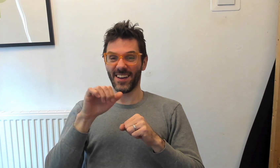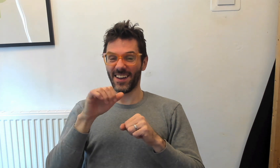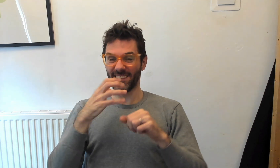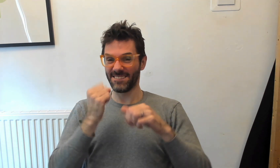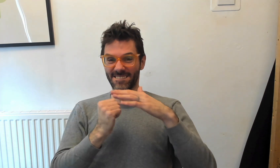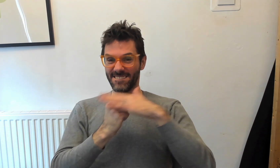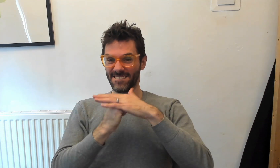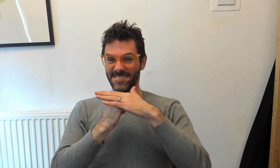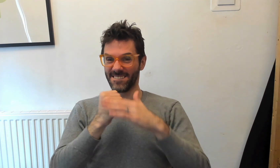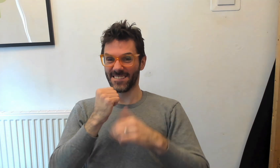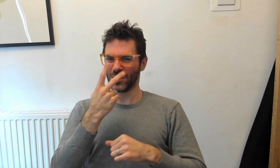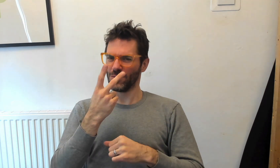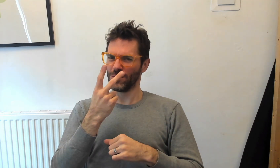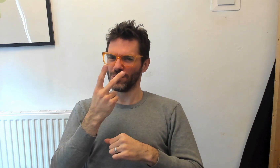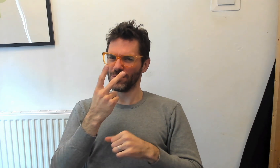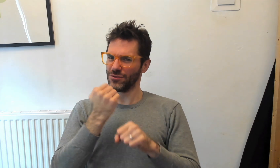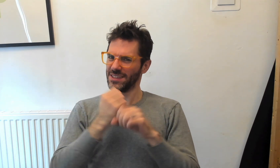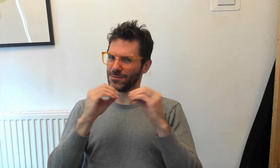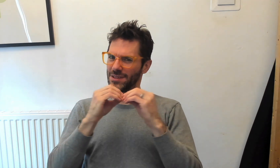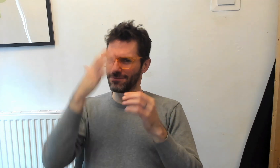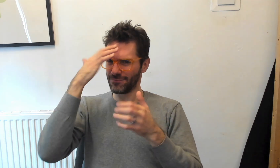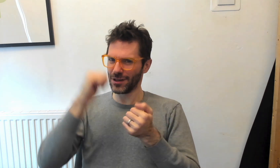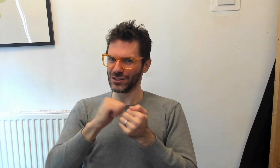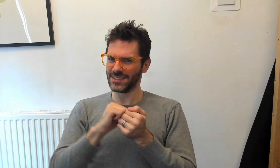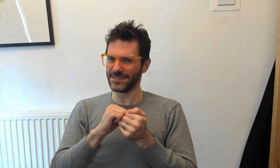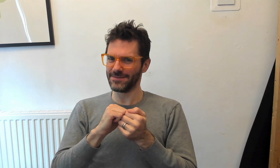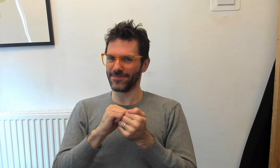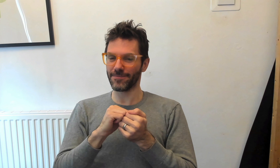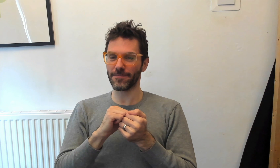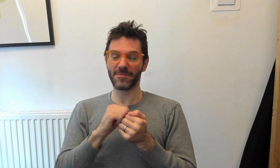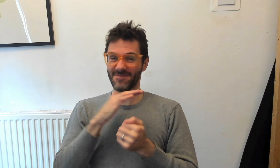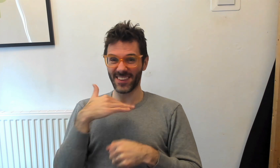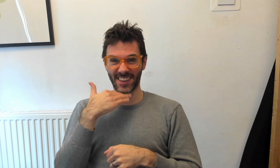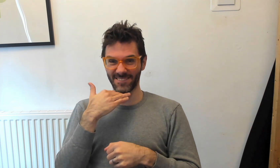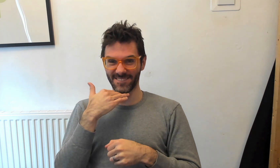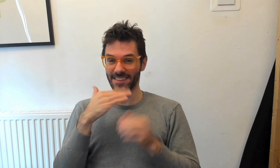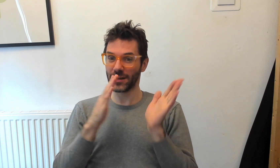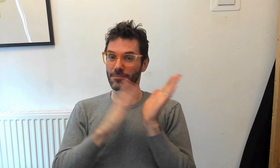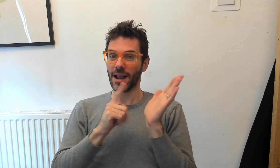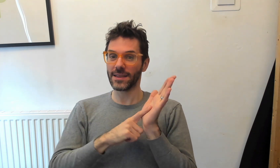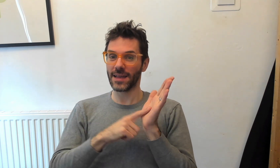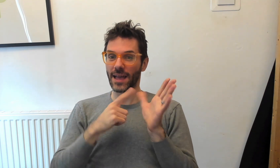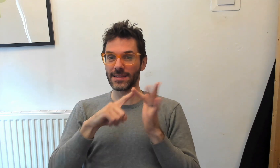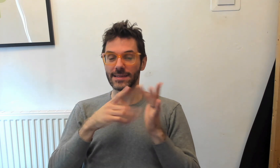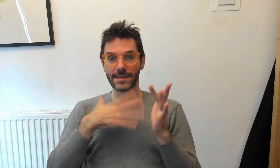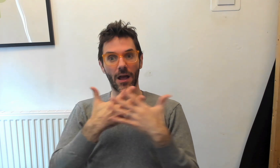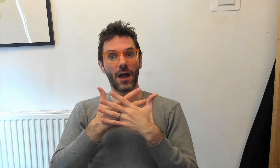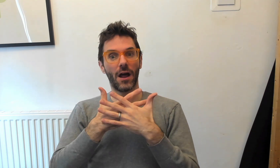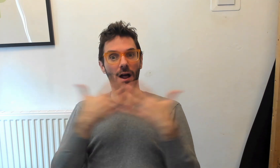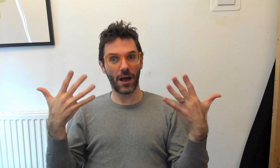Heroku is limited to 2 gigabytes of memory, which is insufficient. ML AI needs